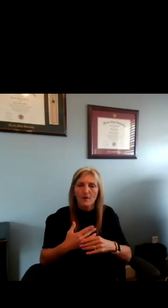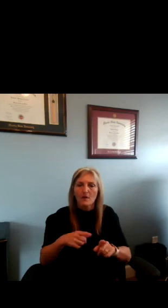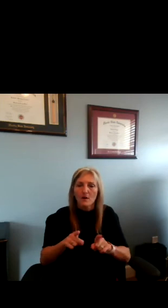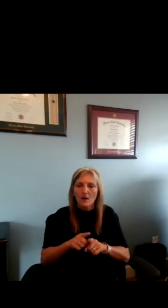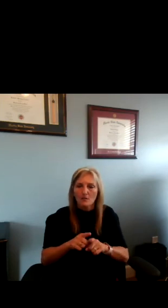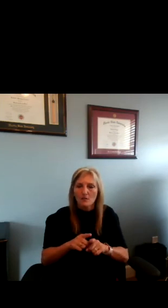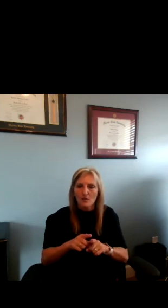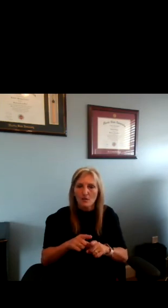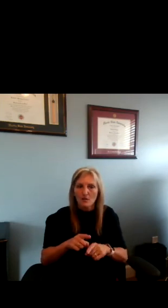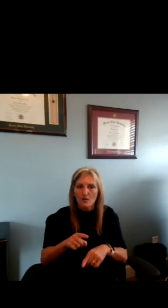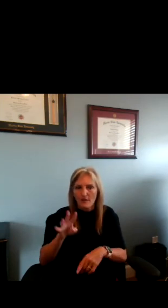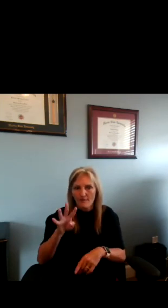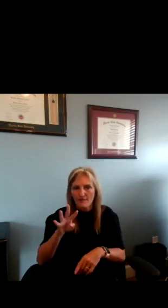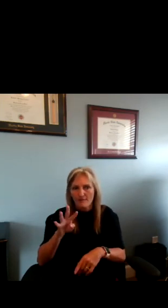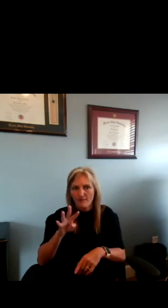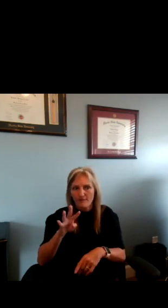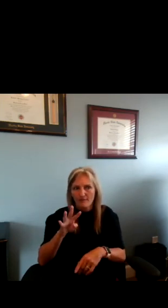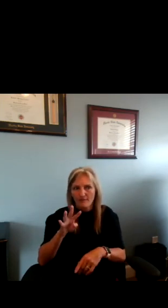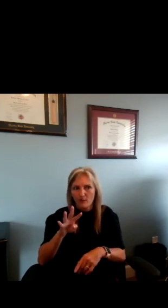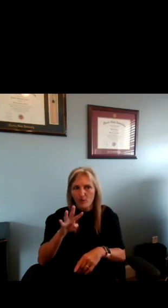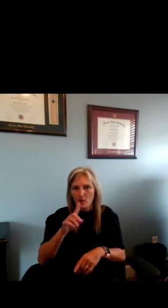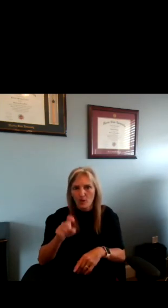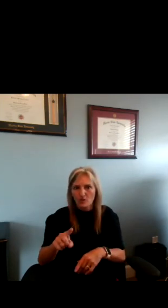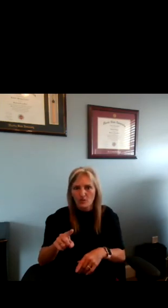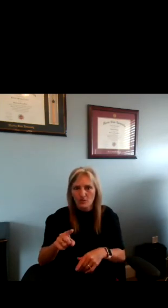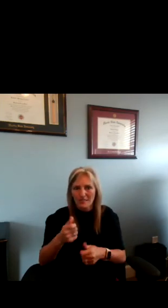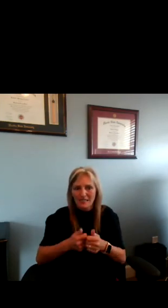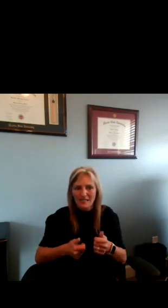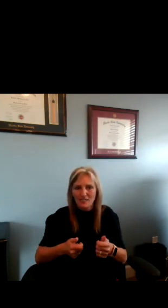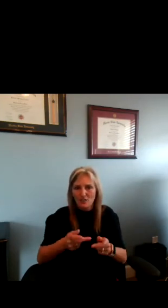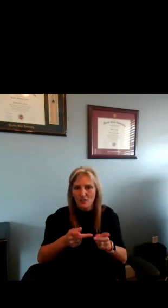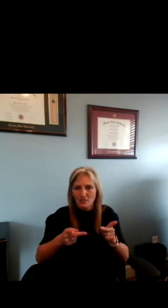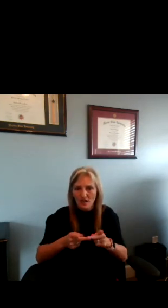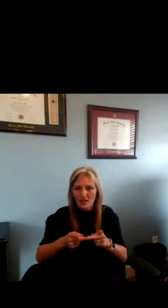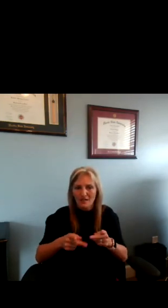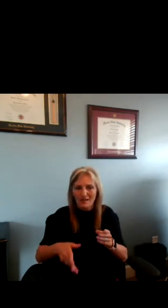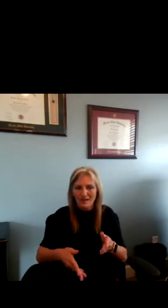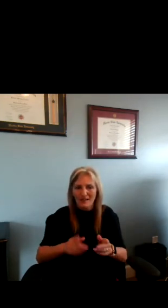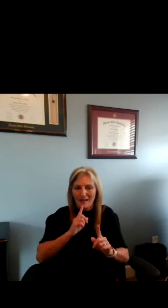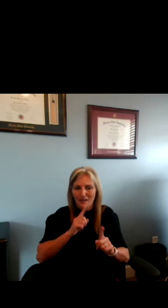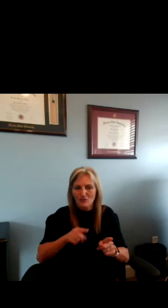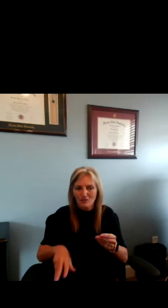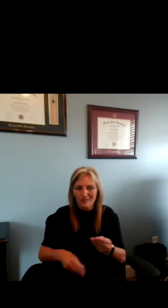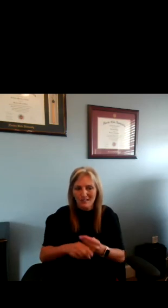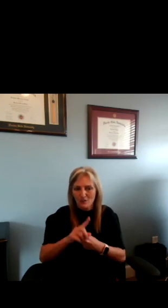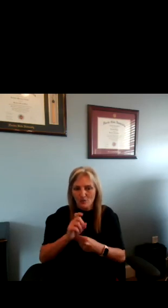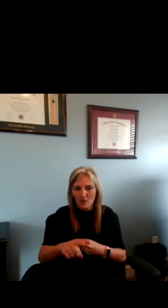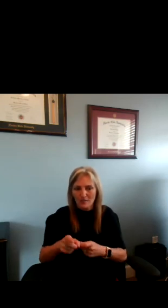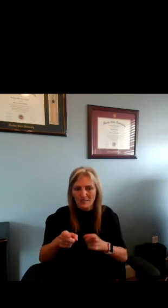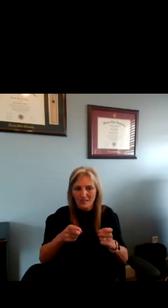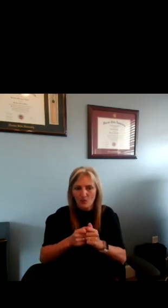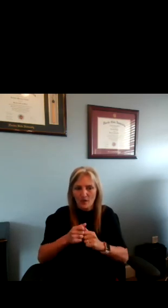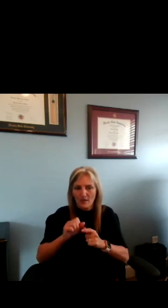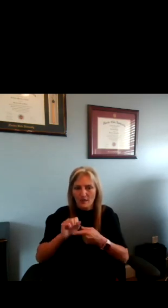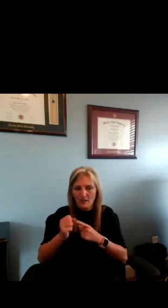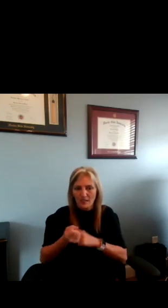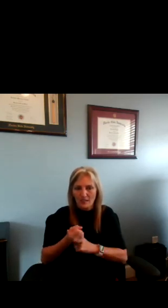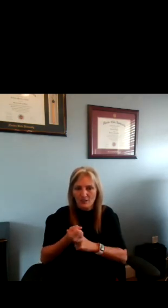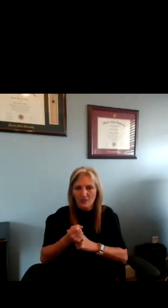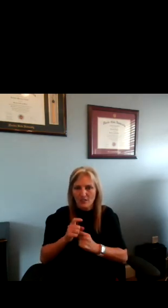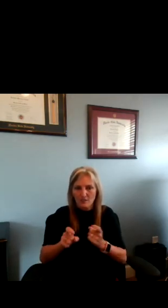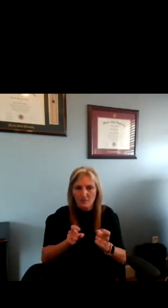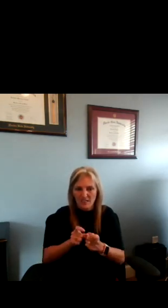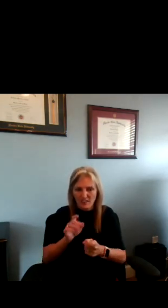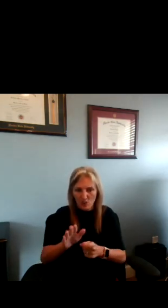core sets of questions, each site also asks a battery of additional questions that address a variety of issues that are specific to given